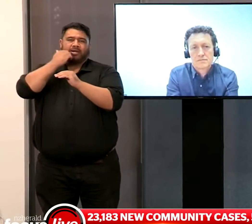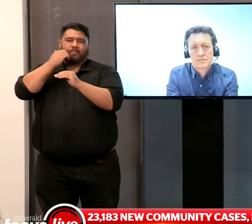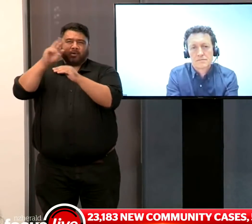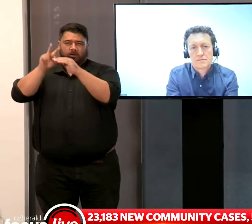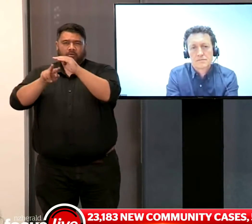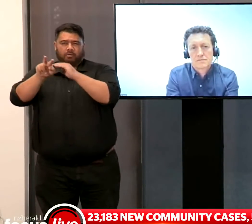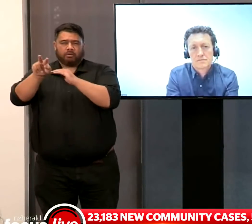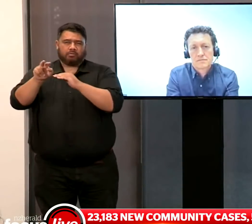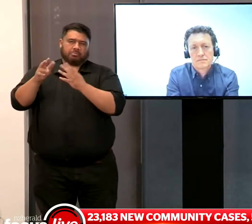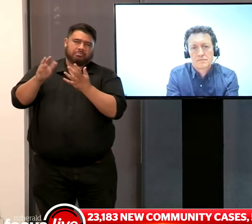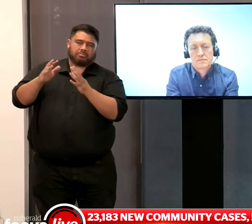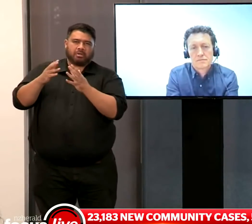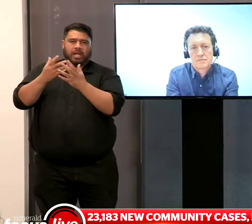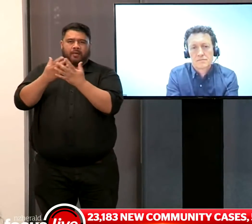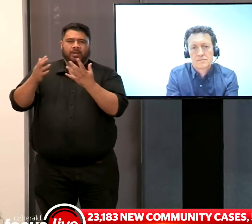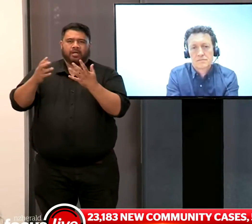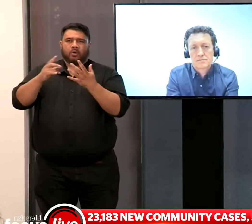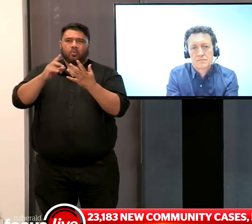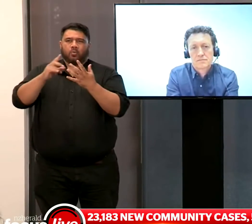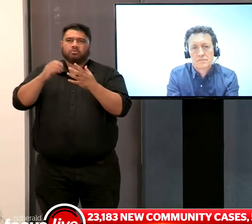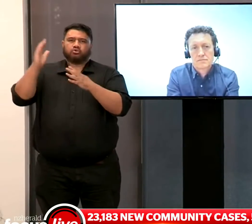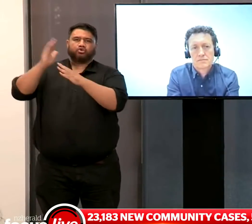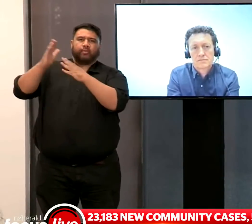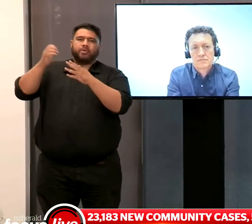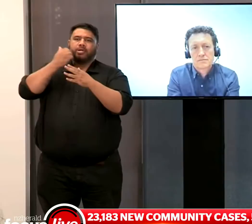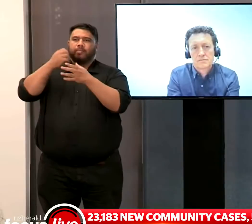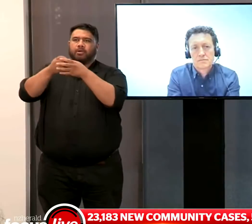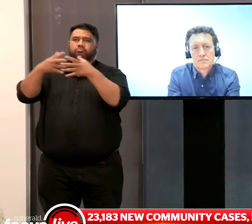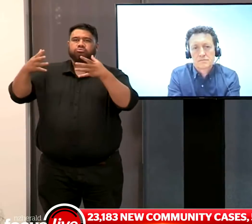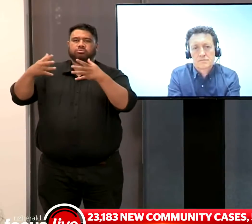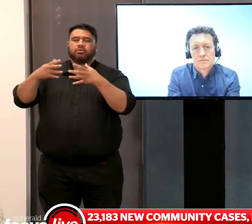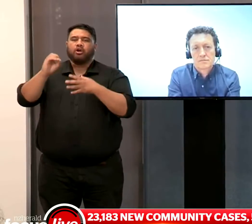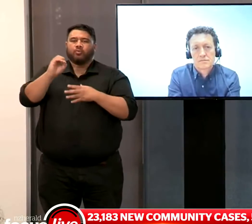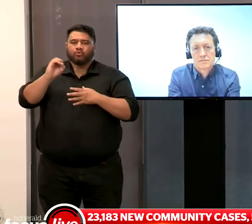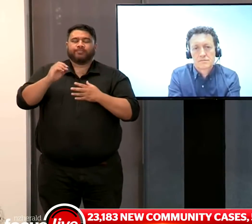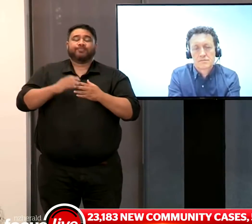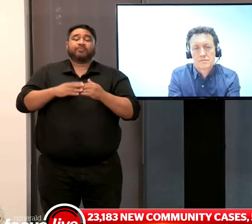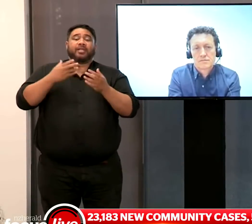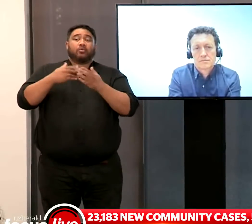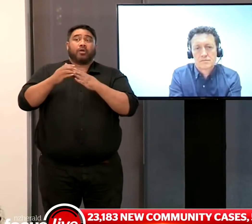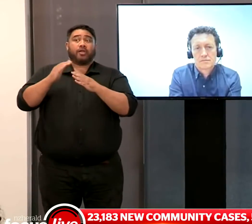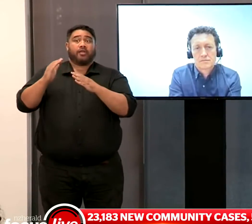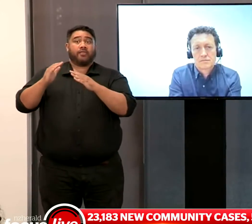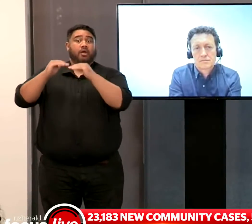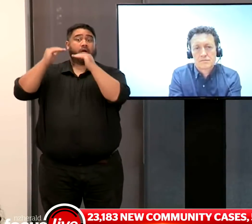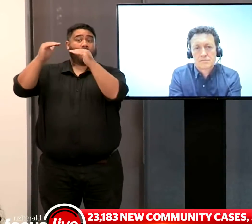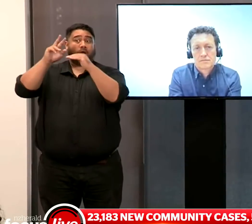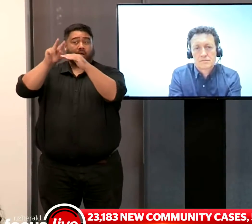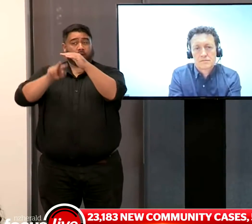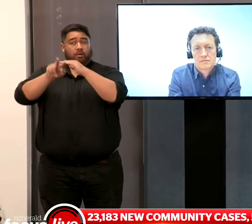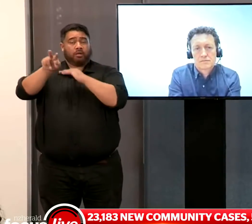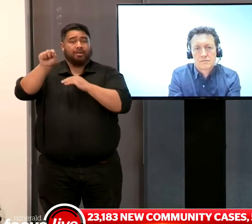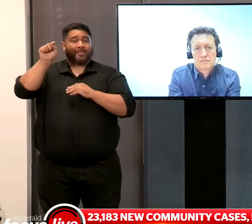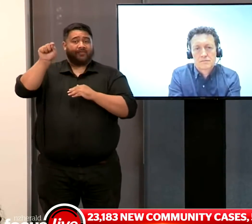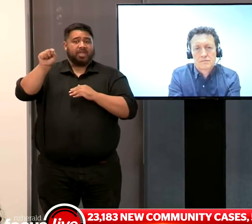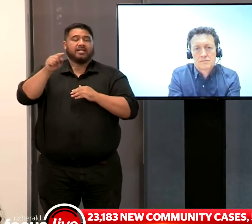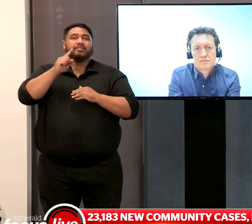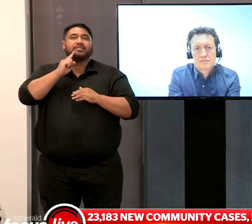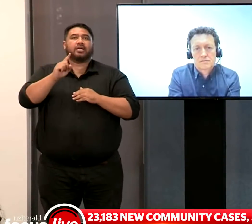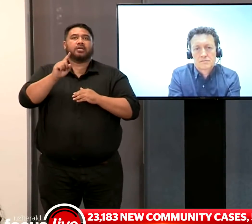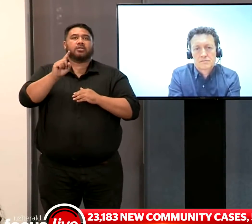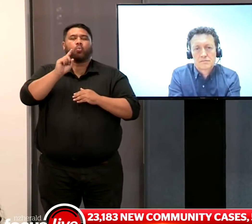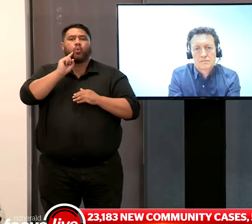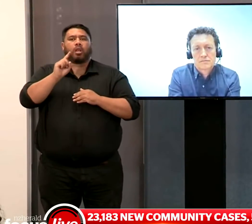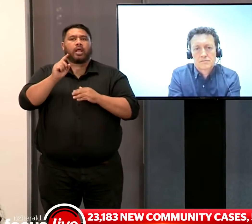the numbers come through every day. So the modelling at the moment on the high forecast does show us hitting a peak